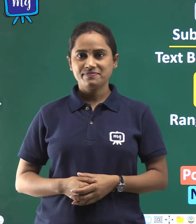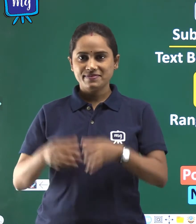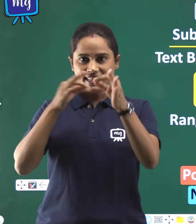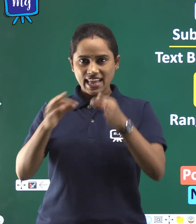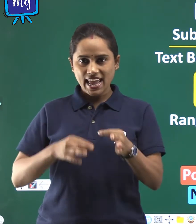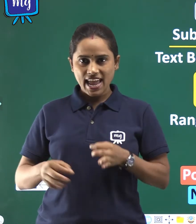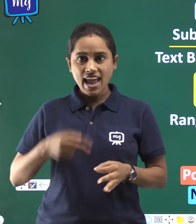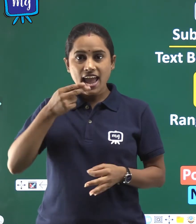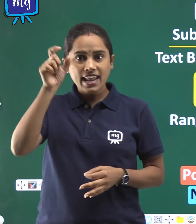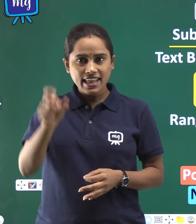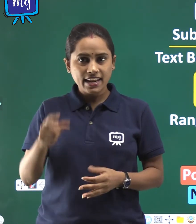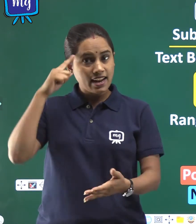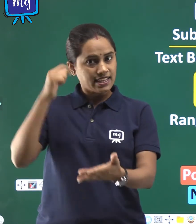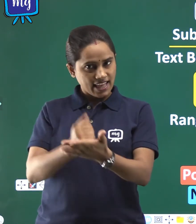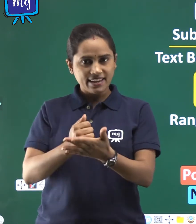Narrator decided